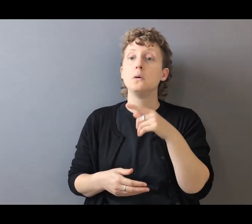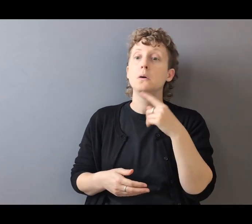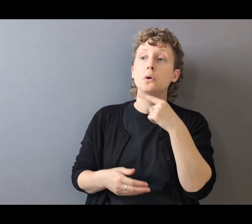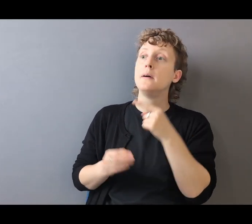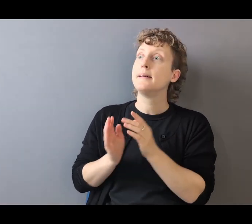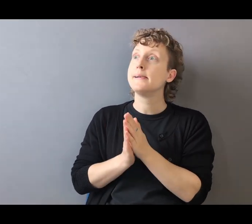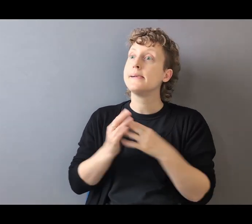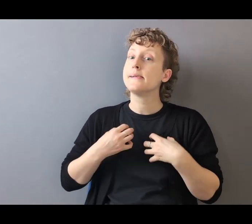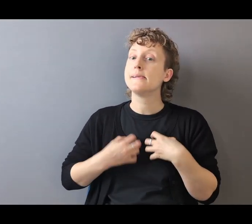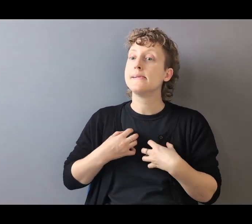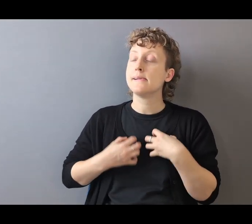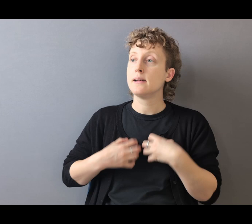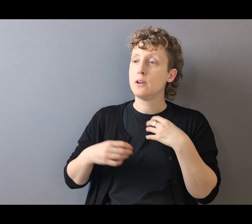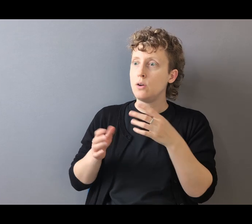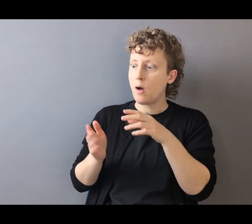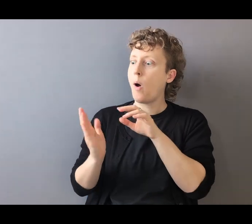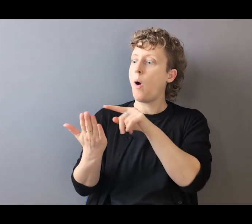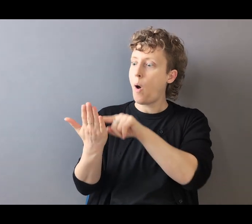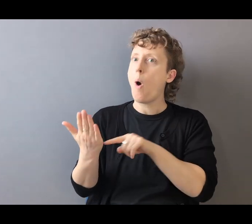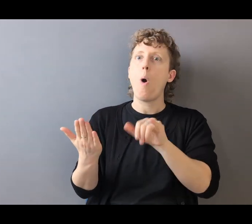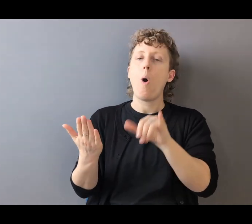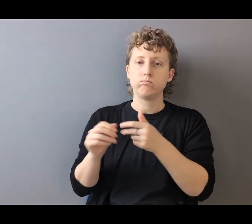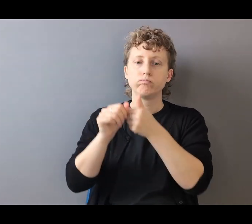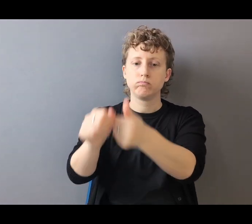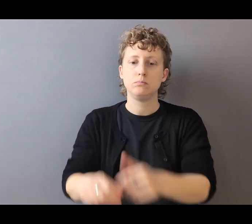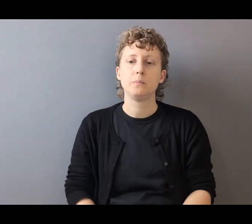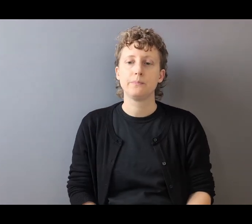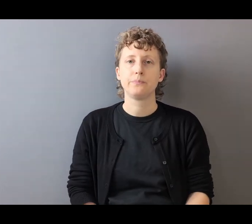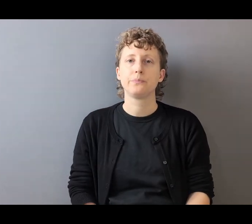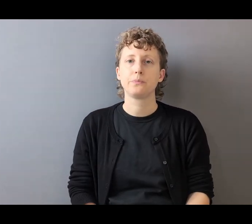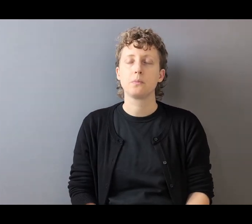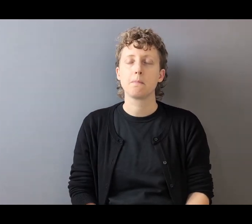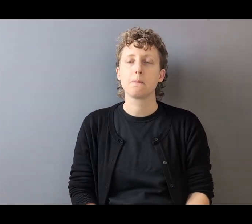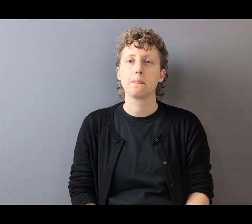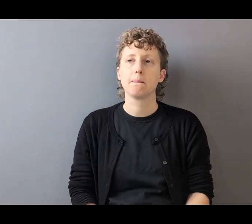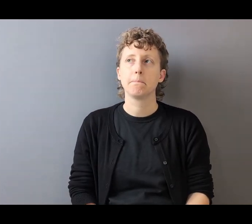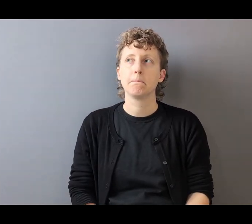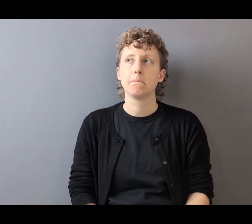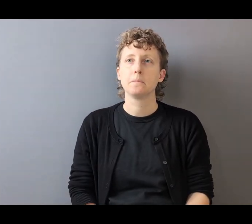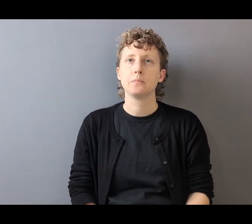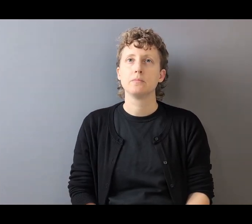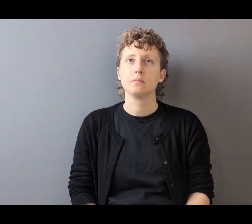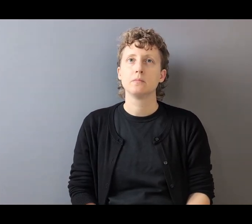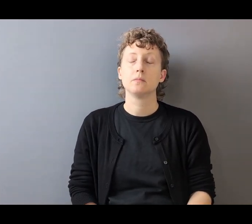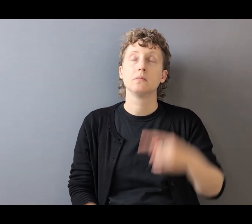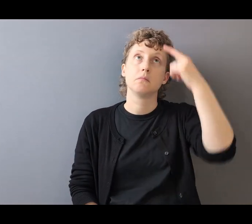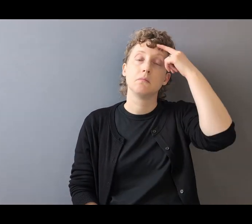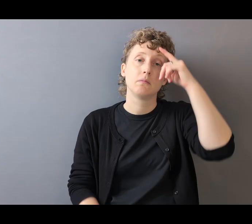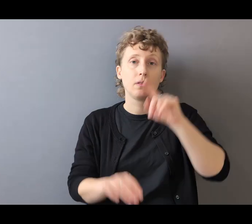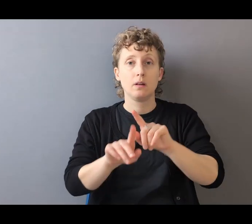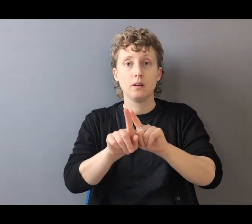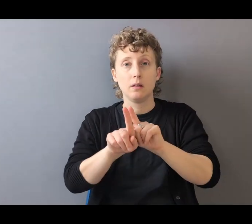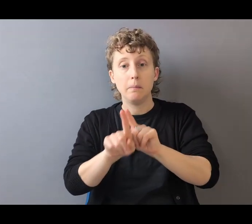And of course, for those who are pursuing a full-on career in accessibility, maybe a mentoring program or